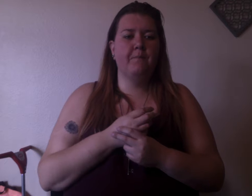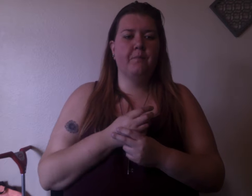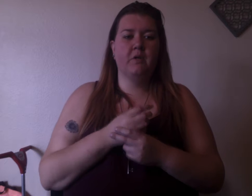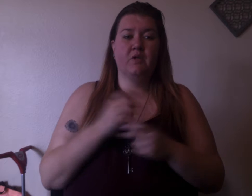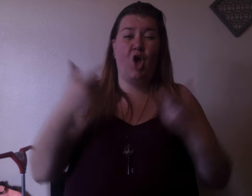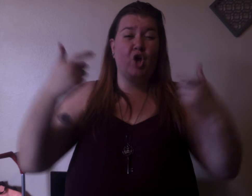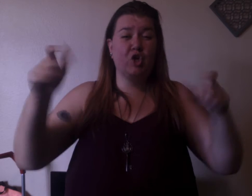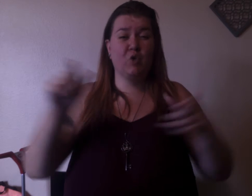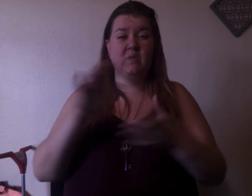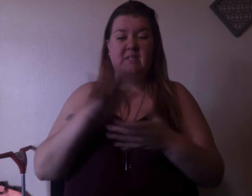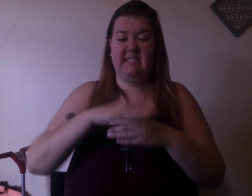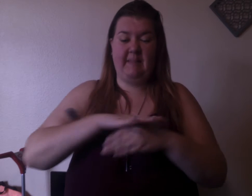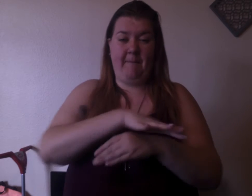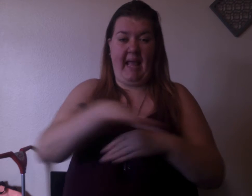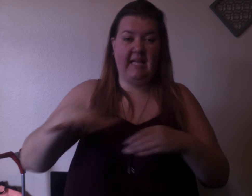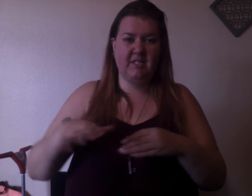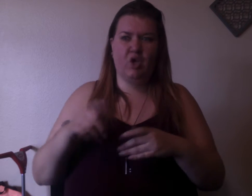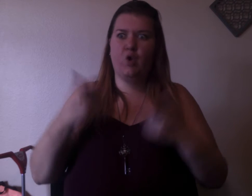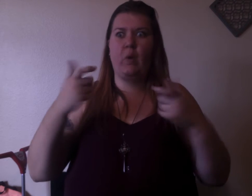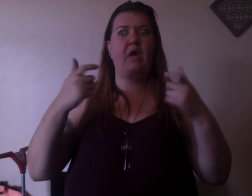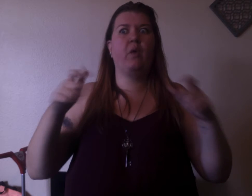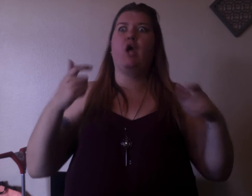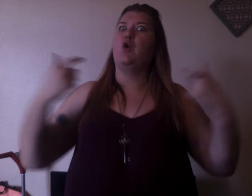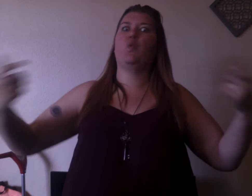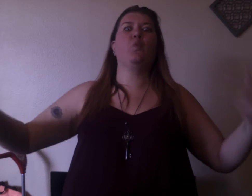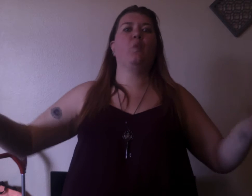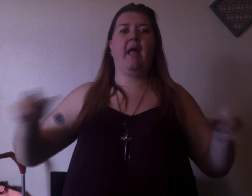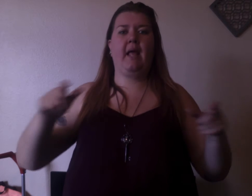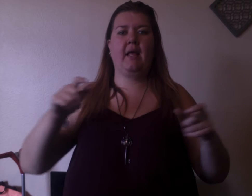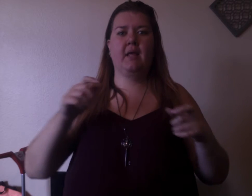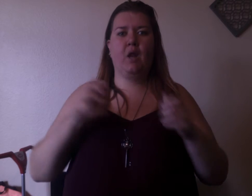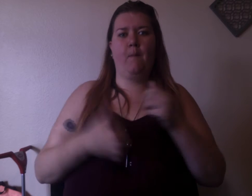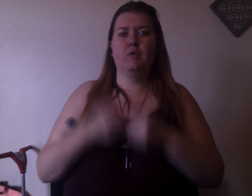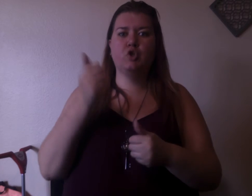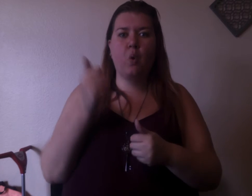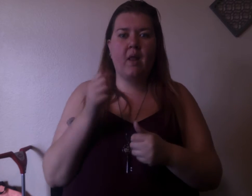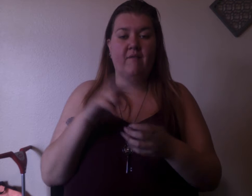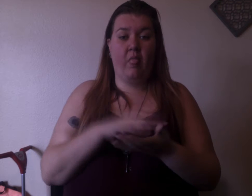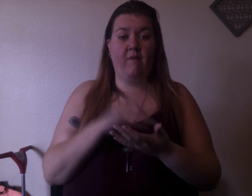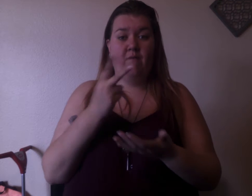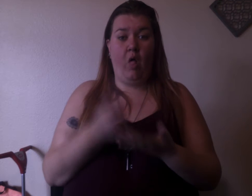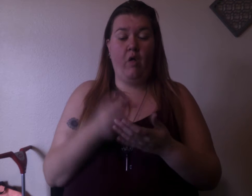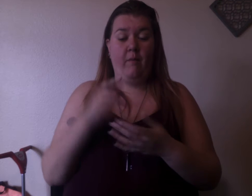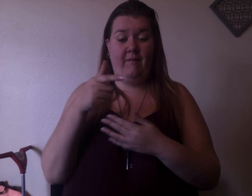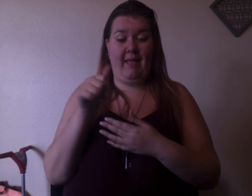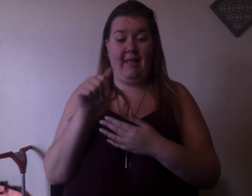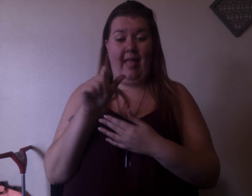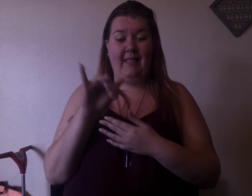the great, great, great, great, great majority of the volume in the galaxy is just empty